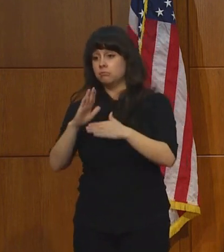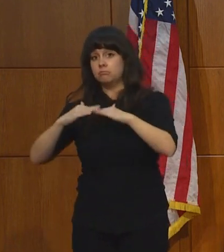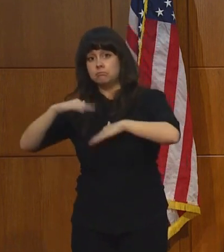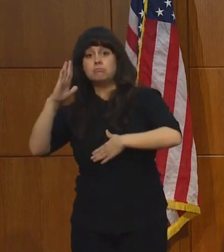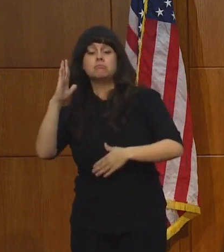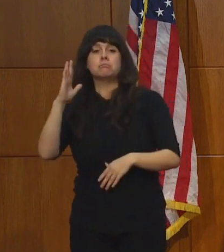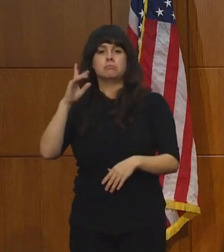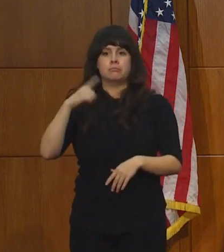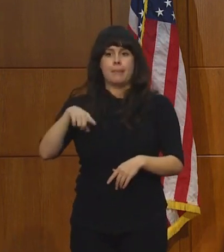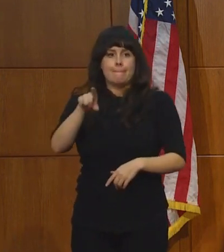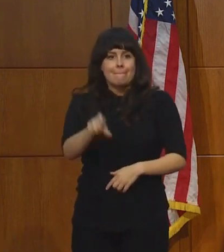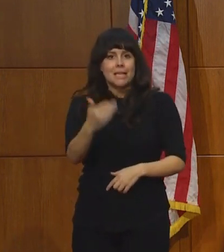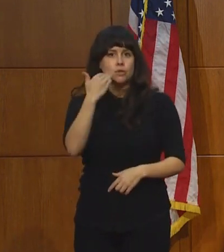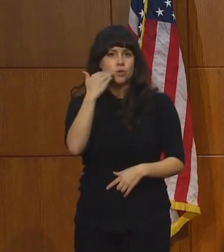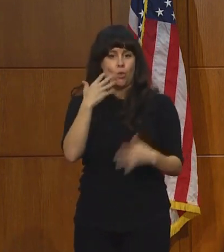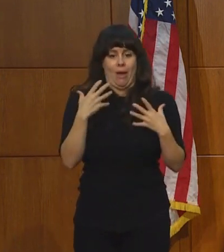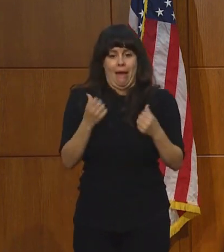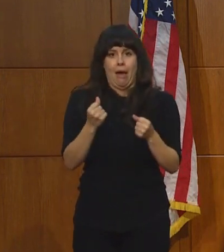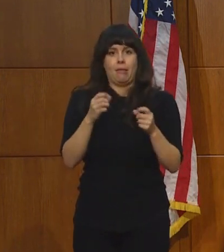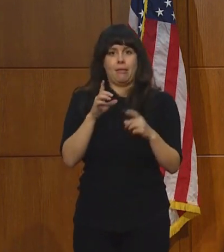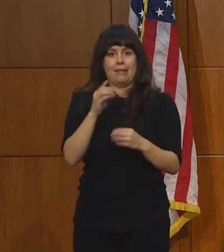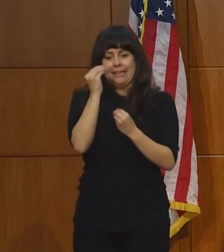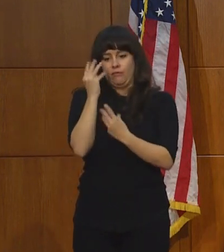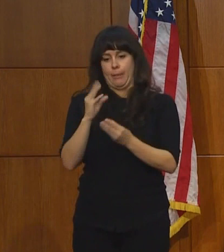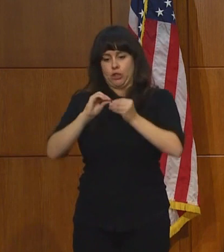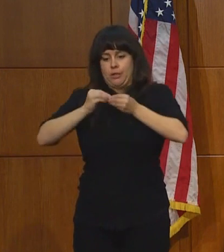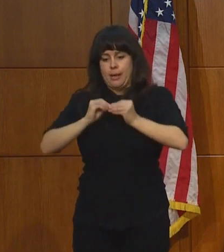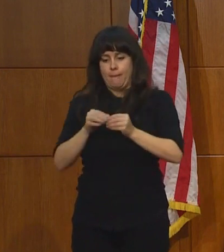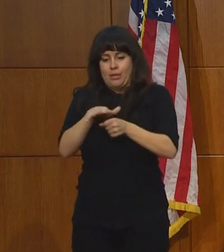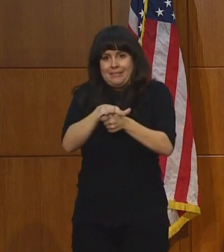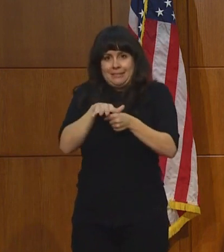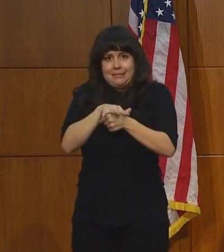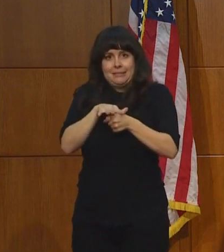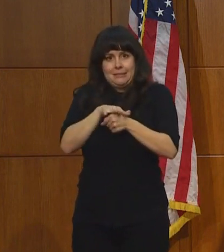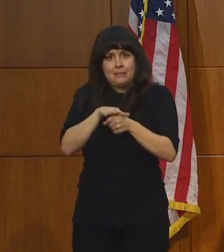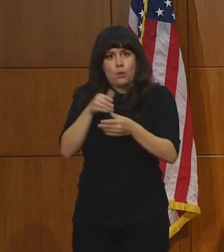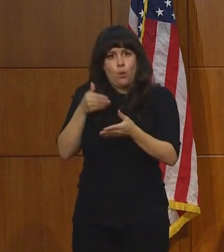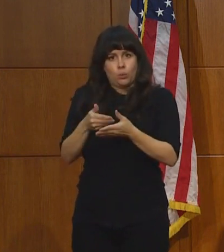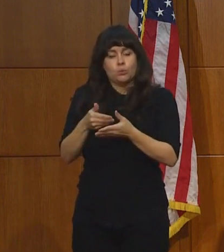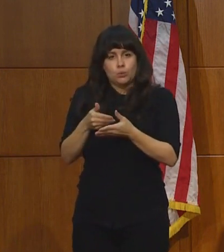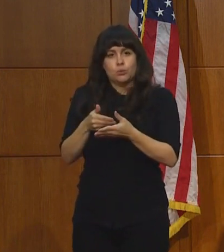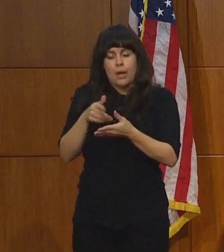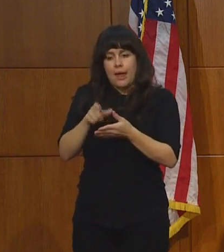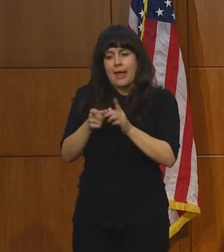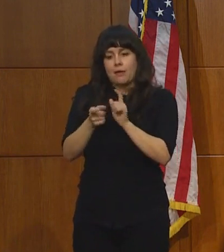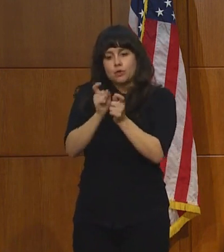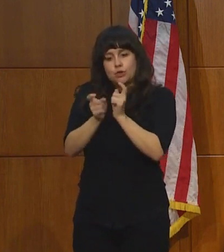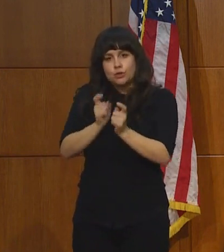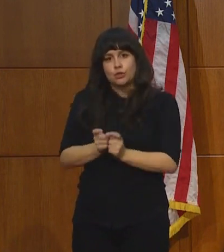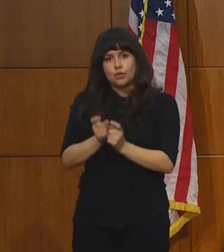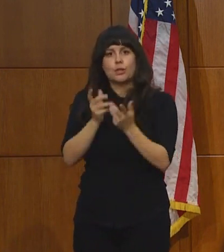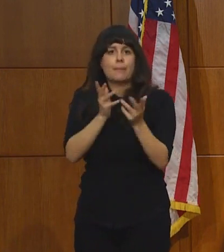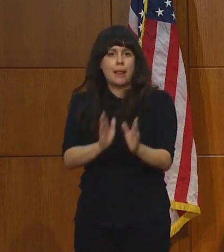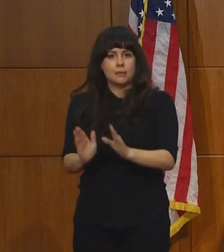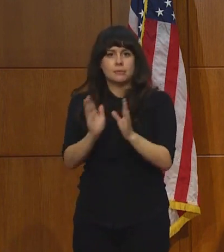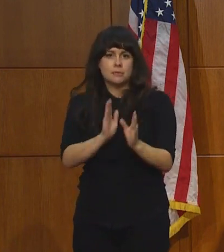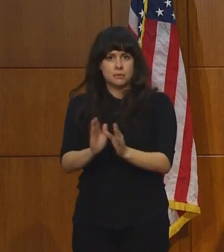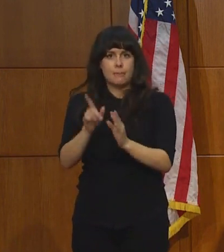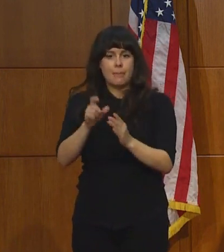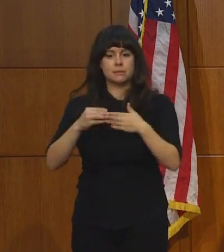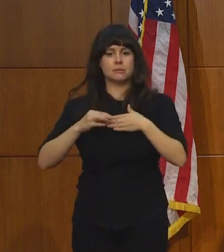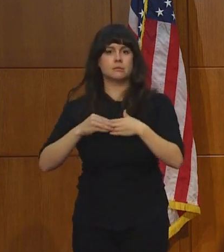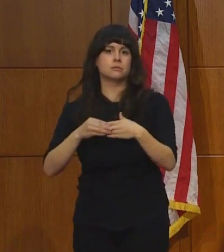the health data in their locality and be prepared to shift their plans as needed. Our increasing